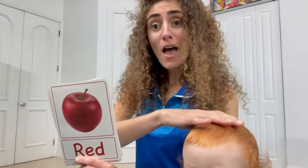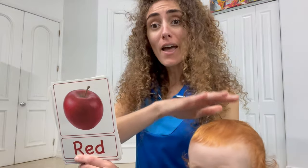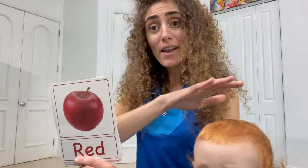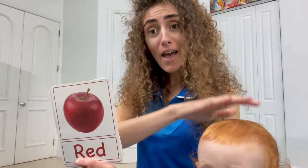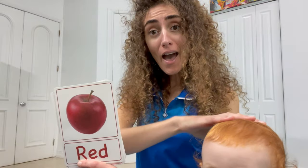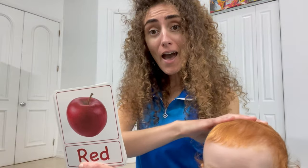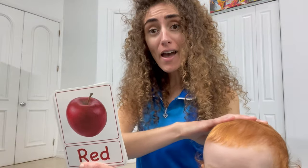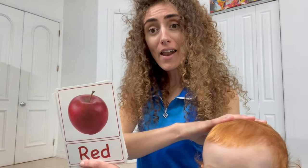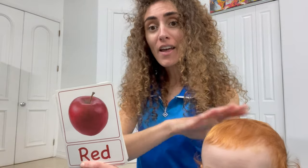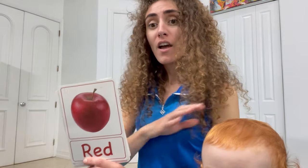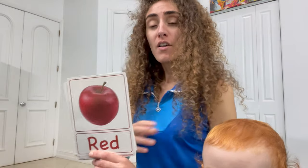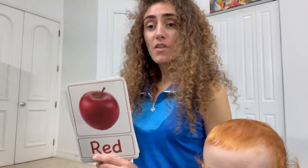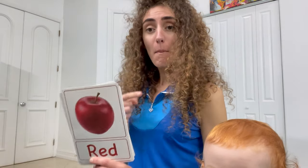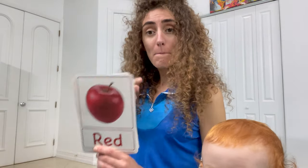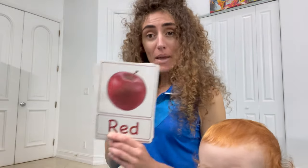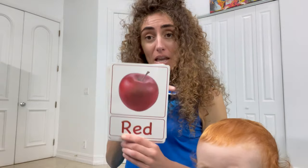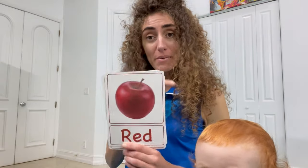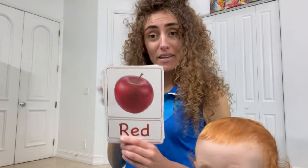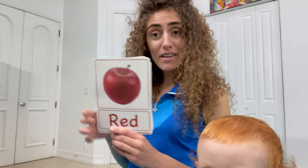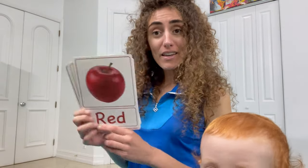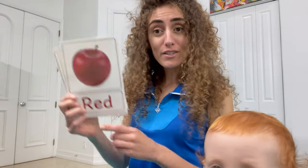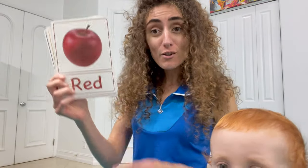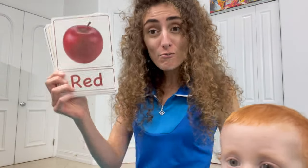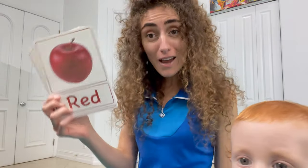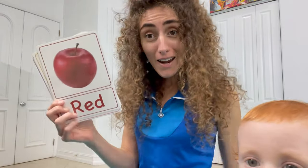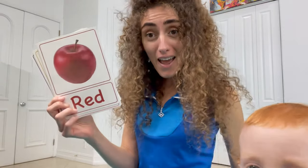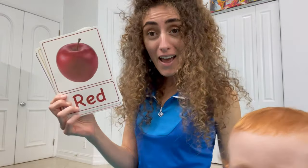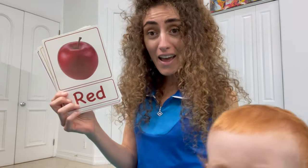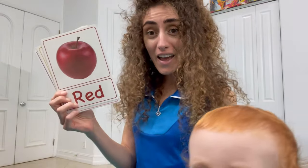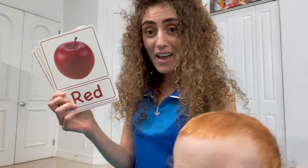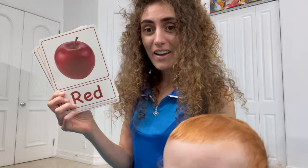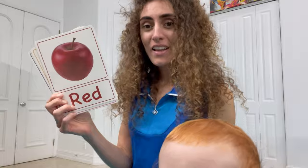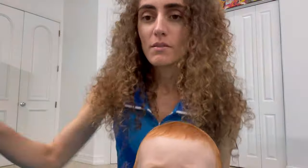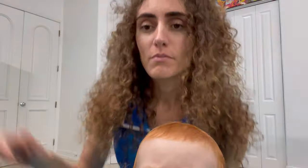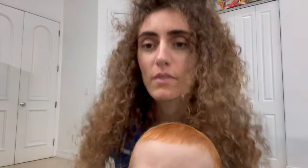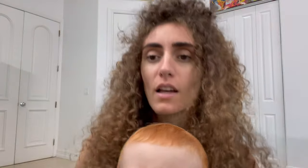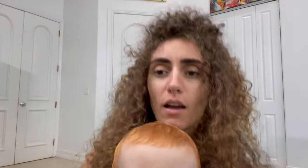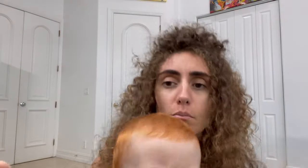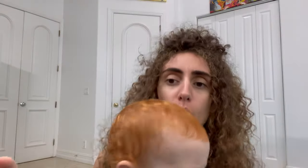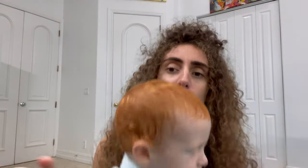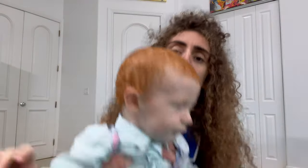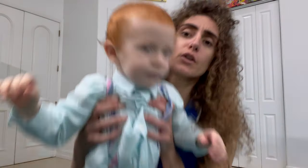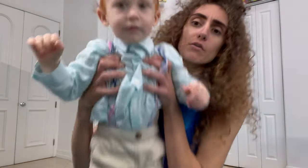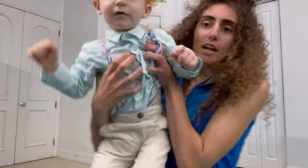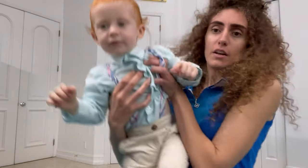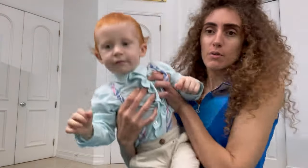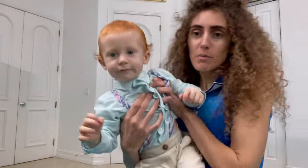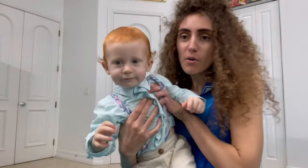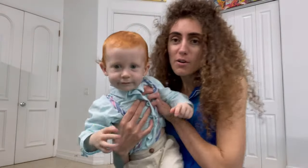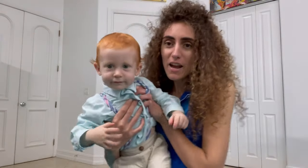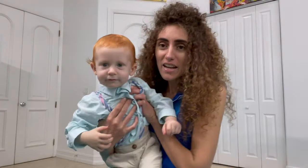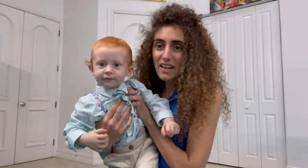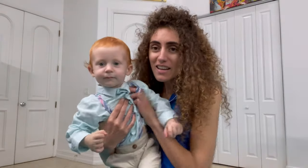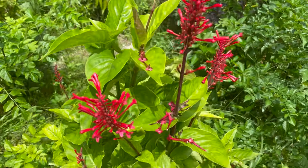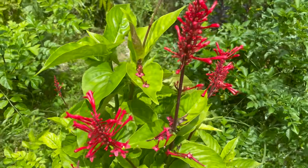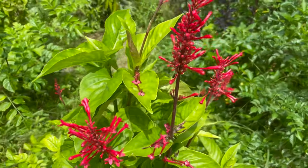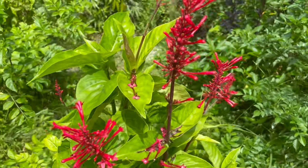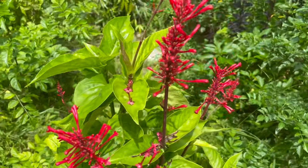Red head. The baby is a redhead. I'm born ready. Were you born ready? What color